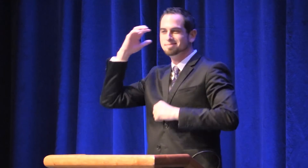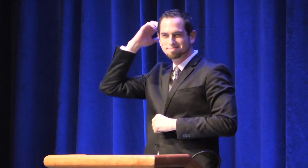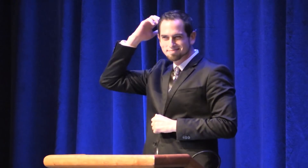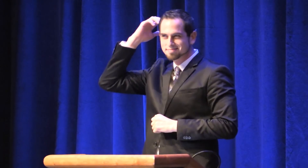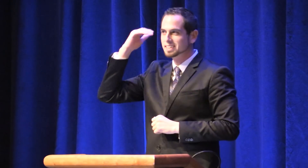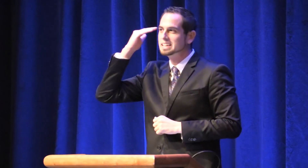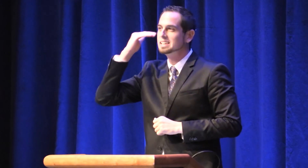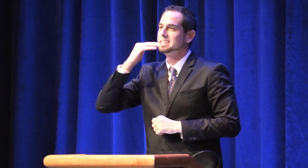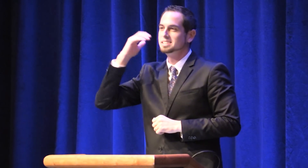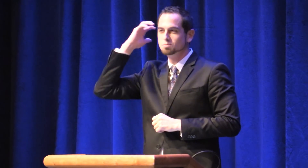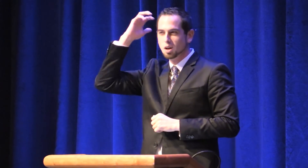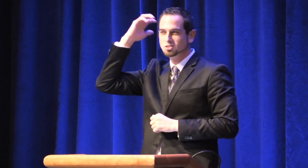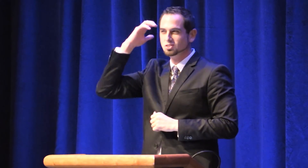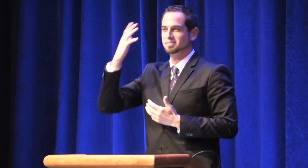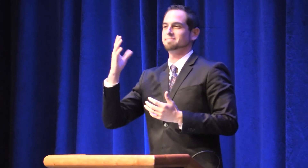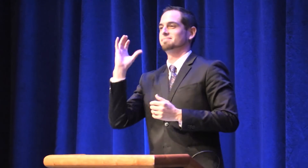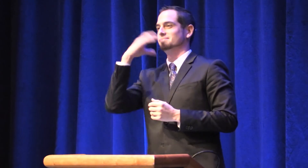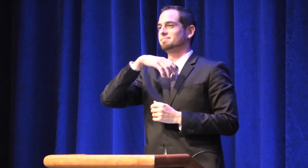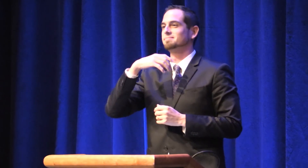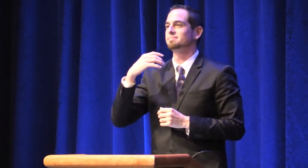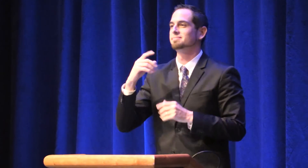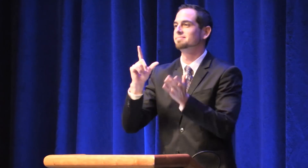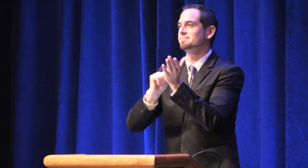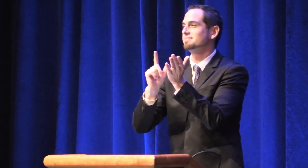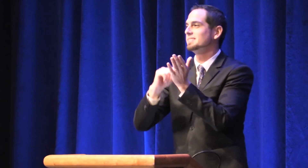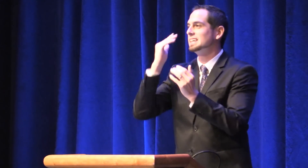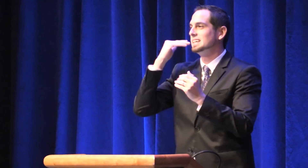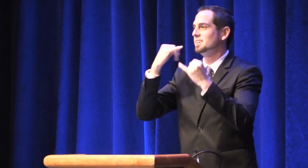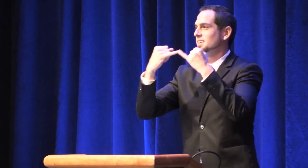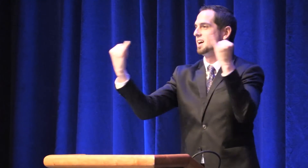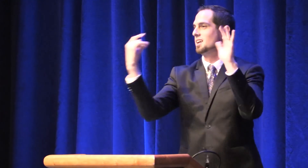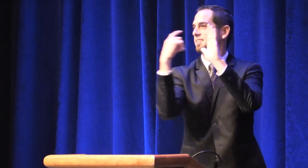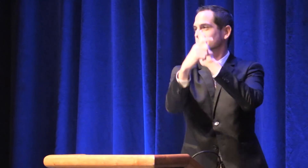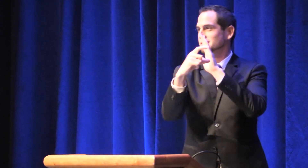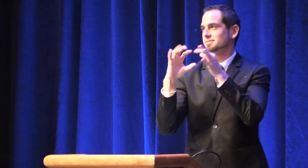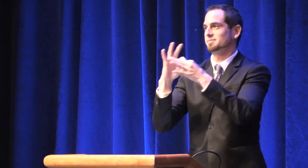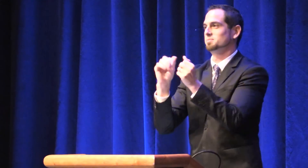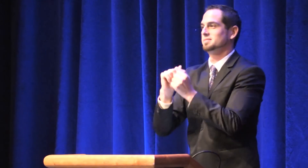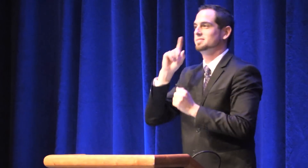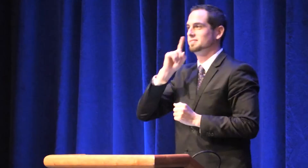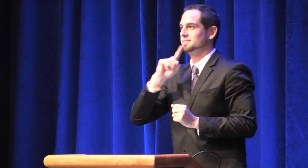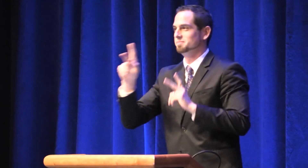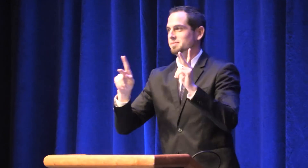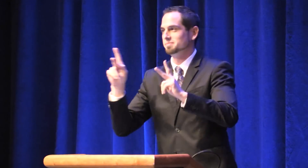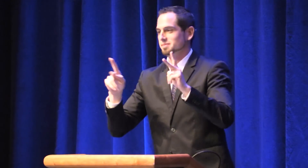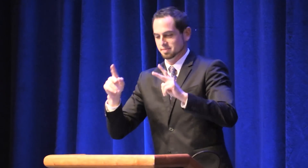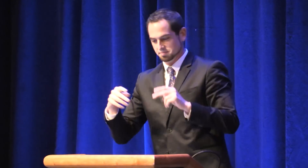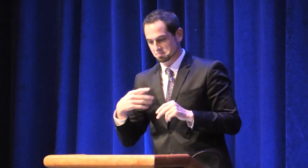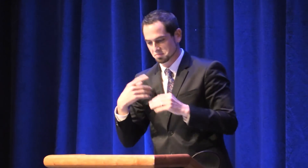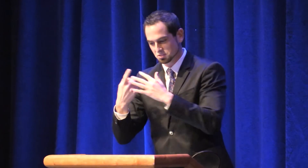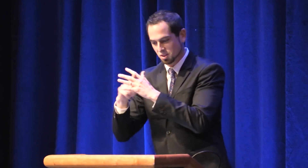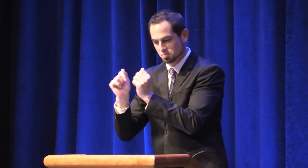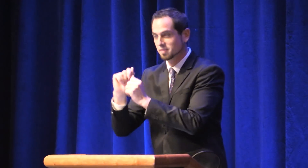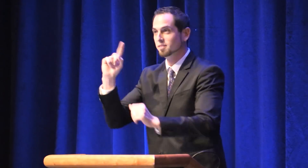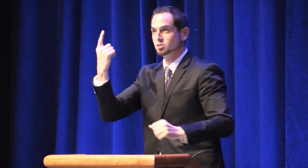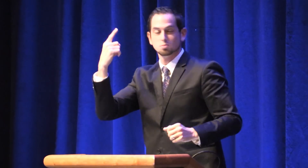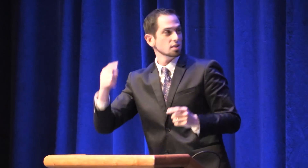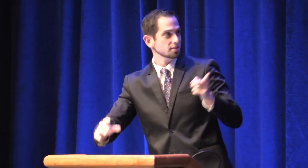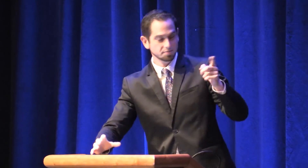So now we'll start with a few, call them head-scratching headlines, and we'll see